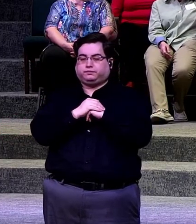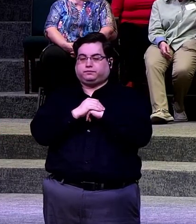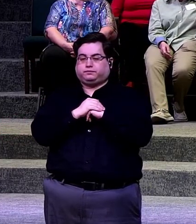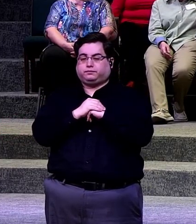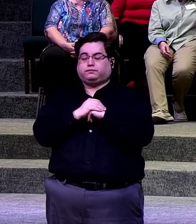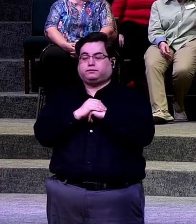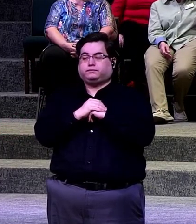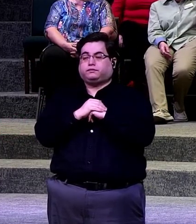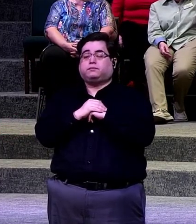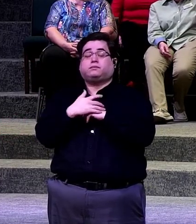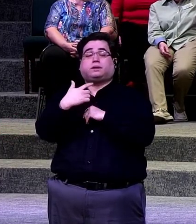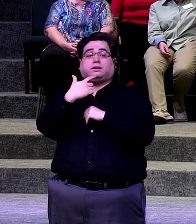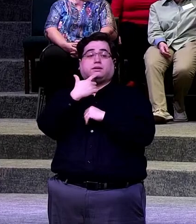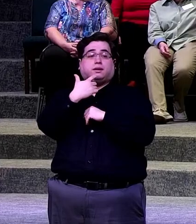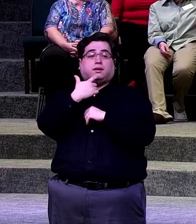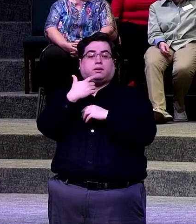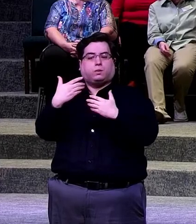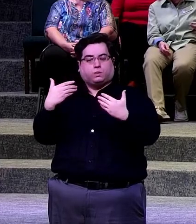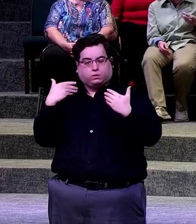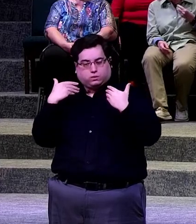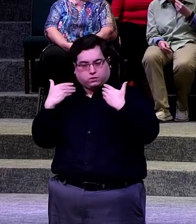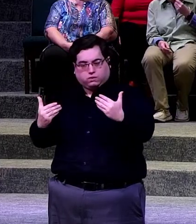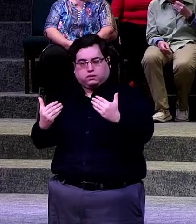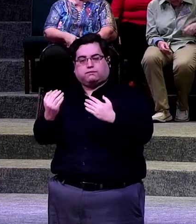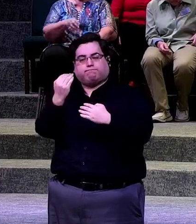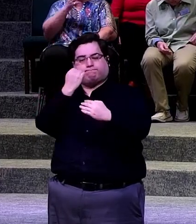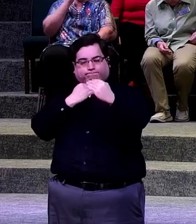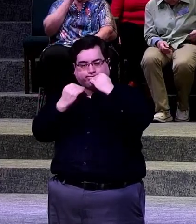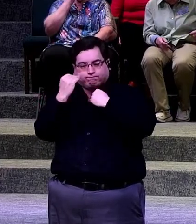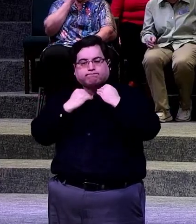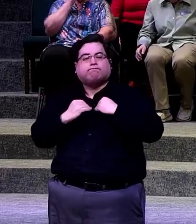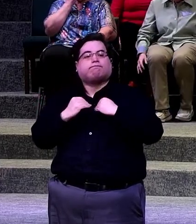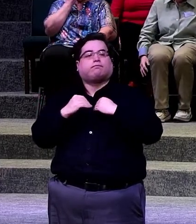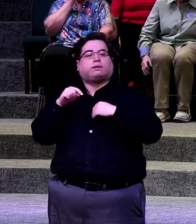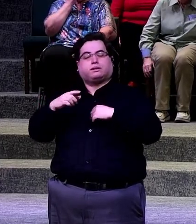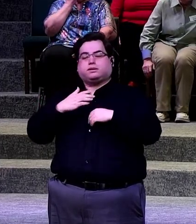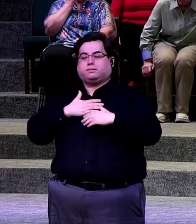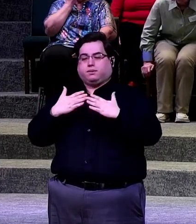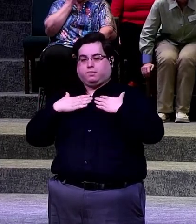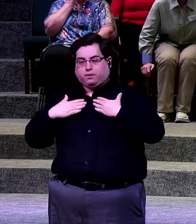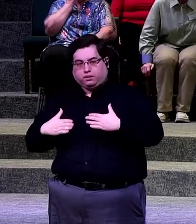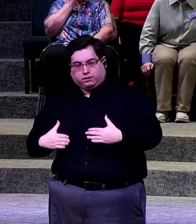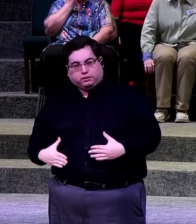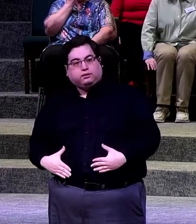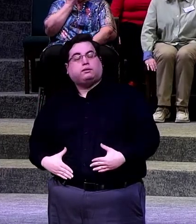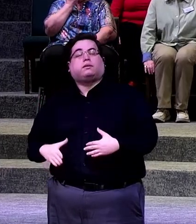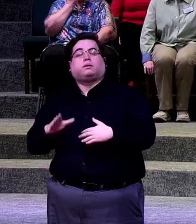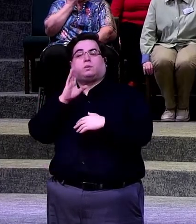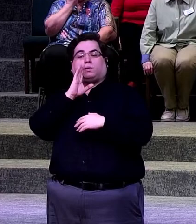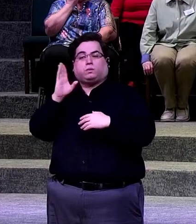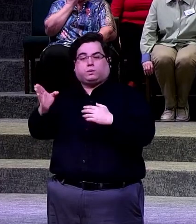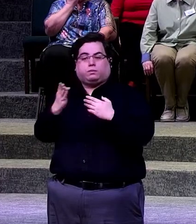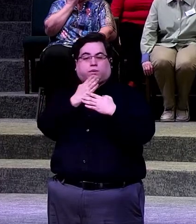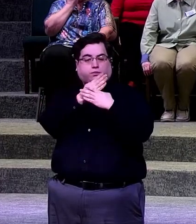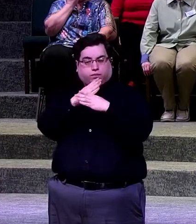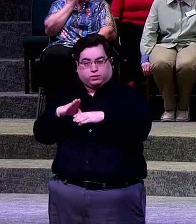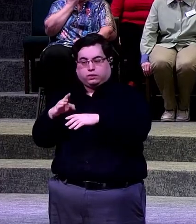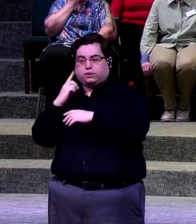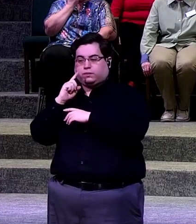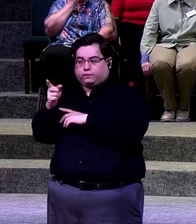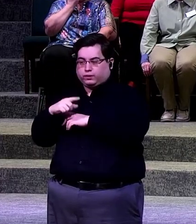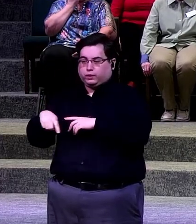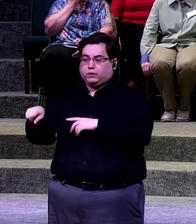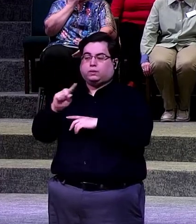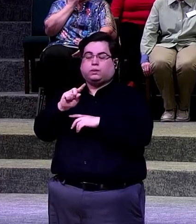And he gave it, saying, "Take and eat, for this is my body, which will be broken up for you."